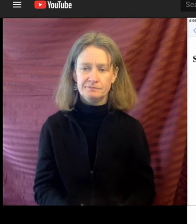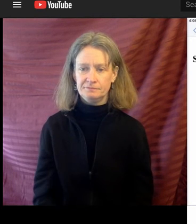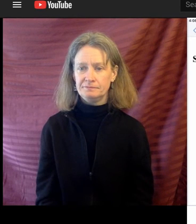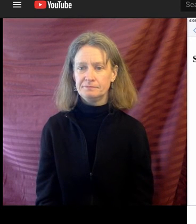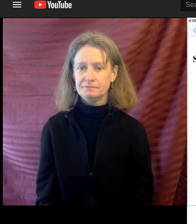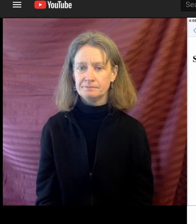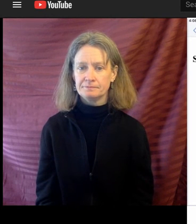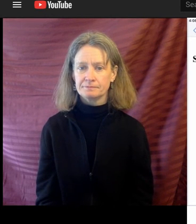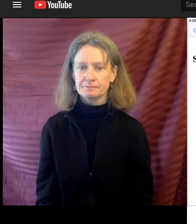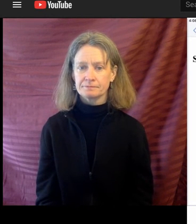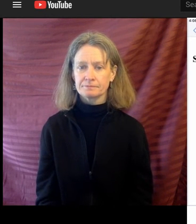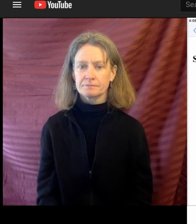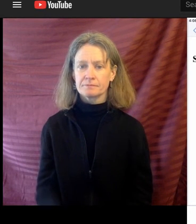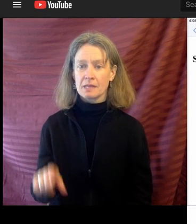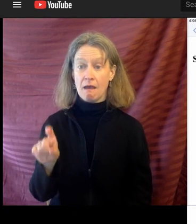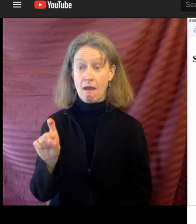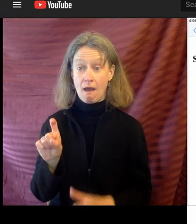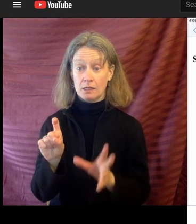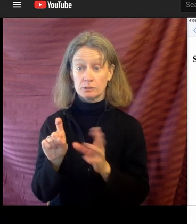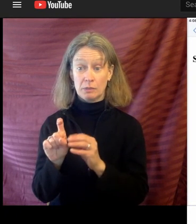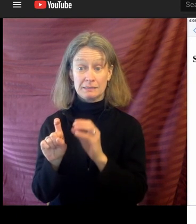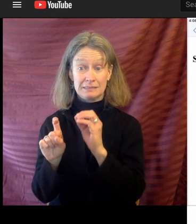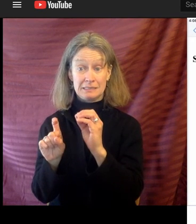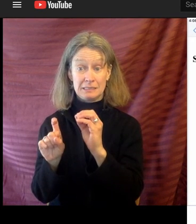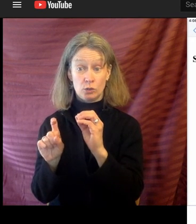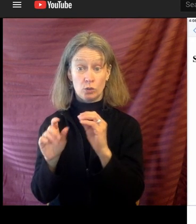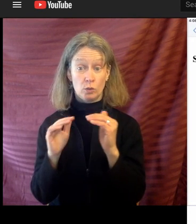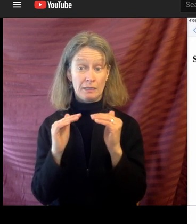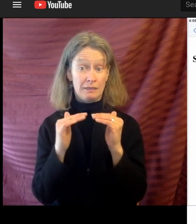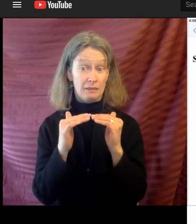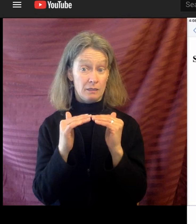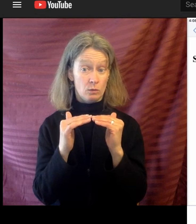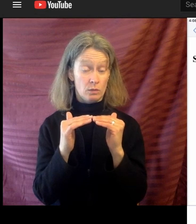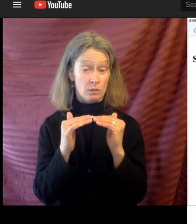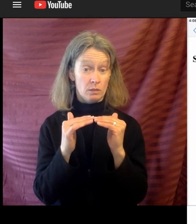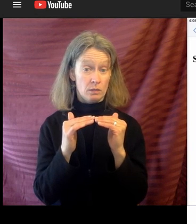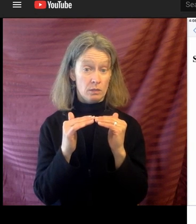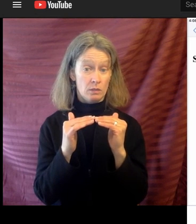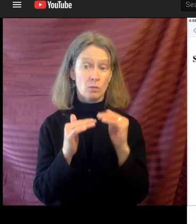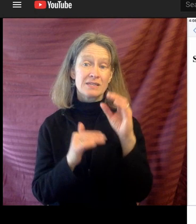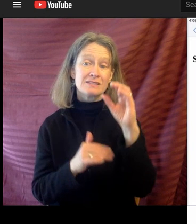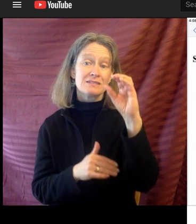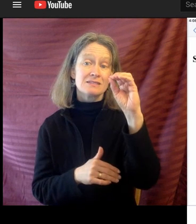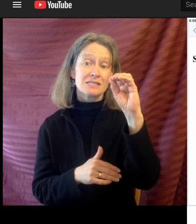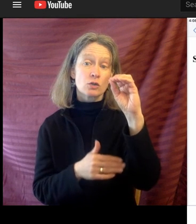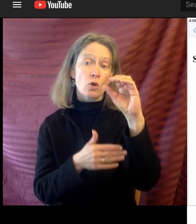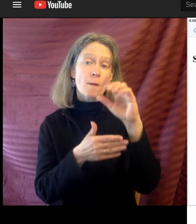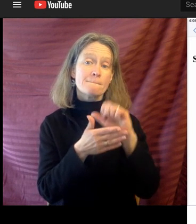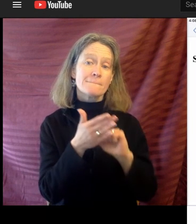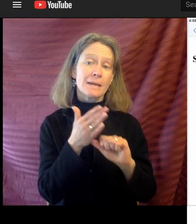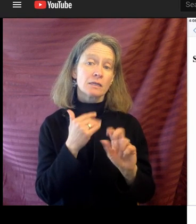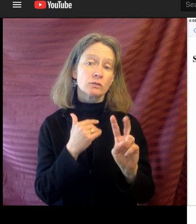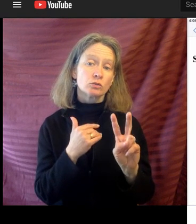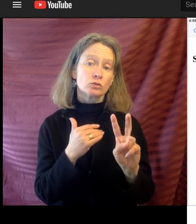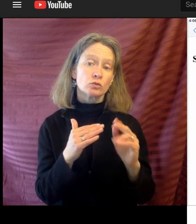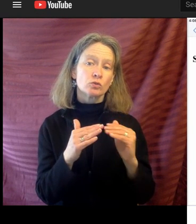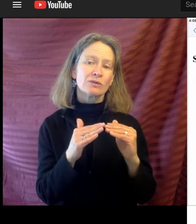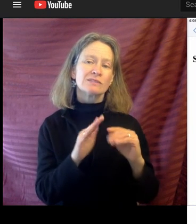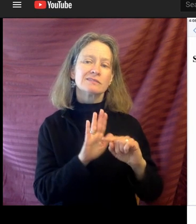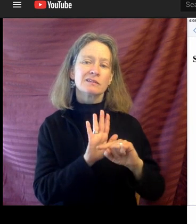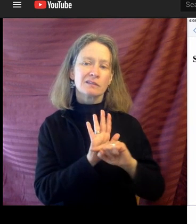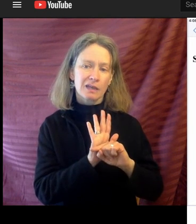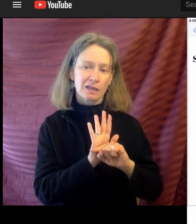X plus 0 equals 0 minus 2 is negative